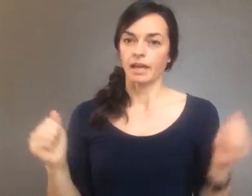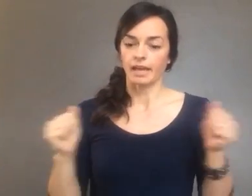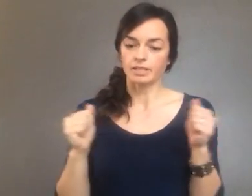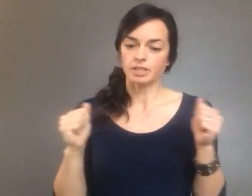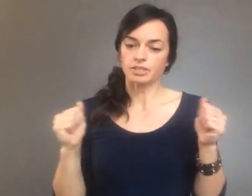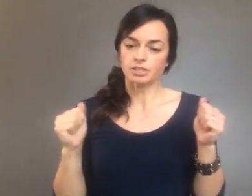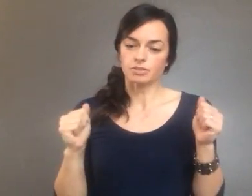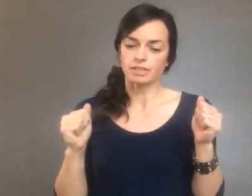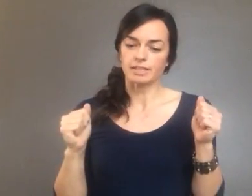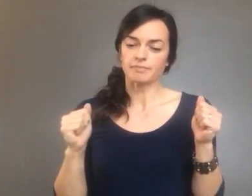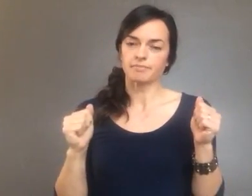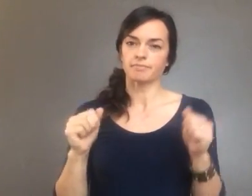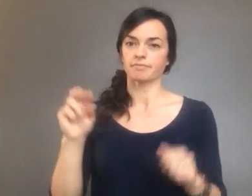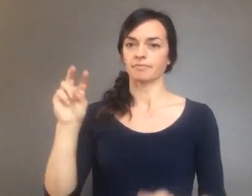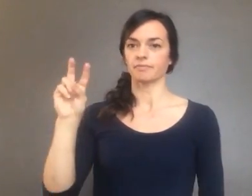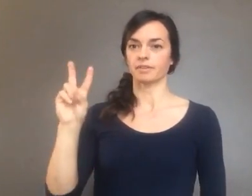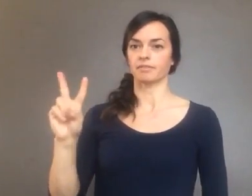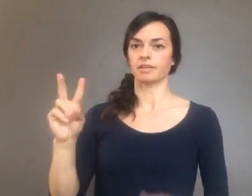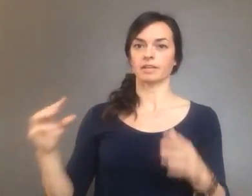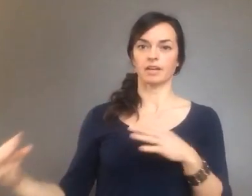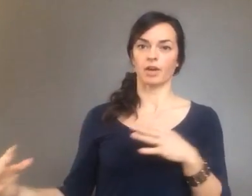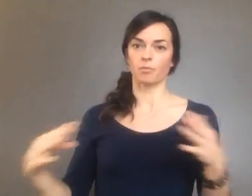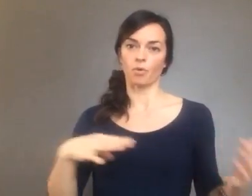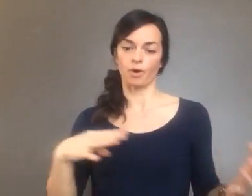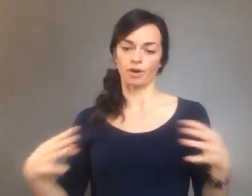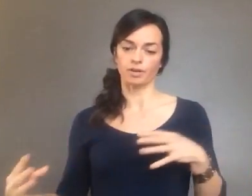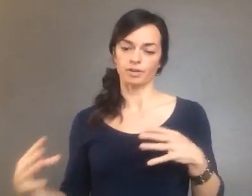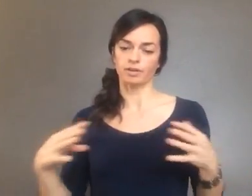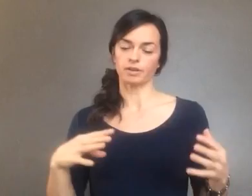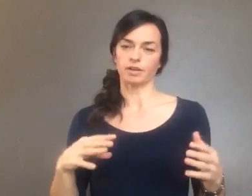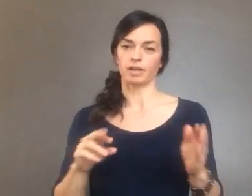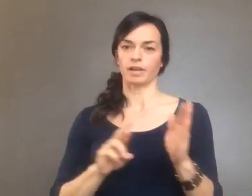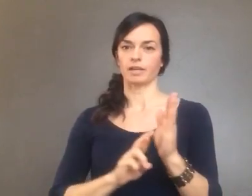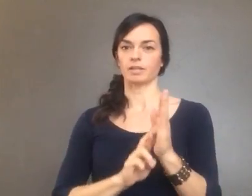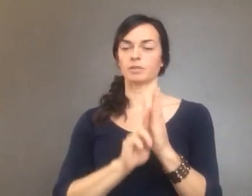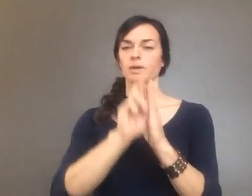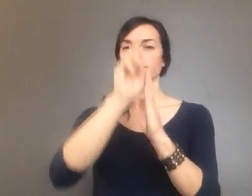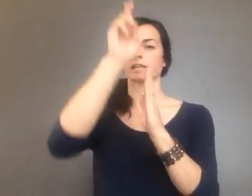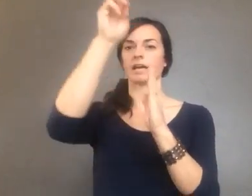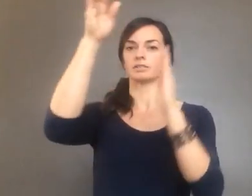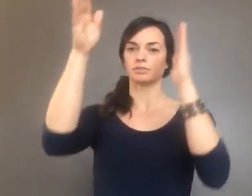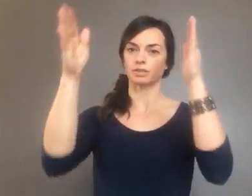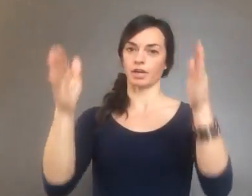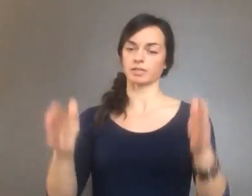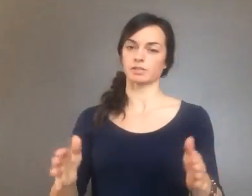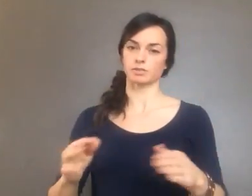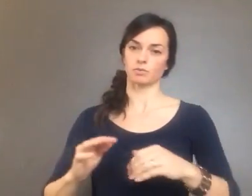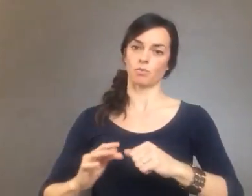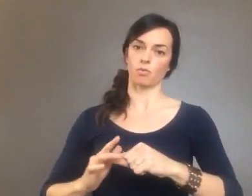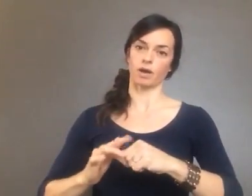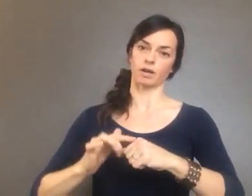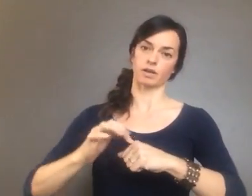the Antarctic Treaty, the Vietnam War, and U.S. astronauts walk